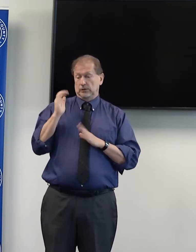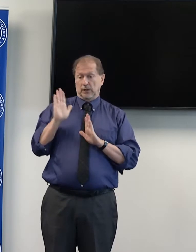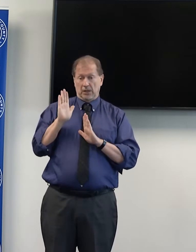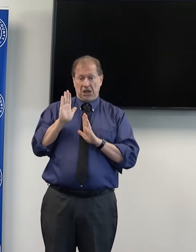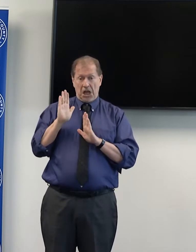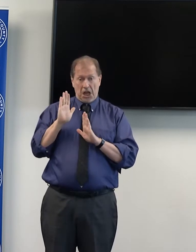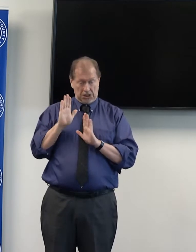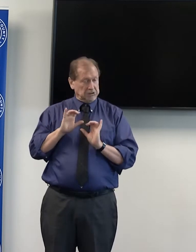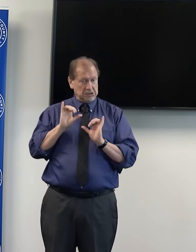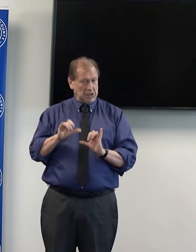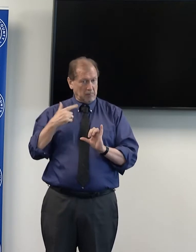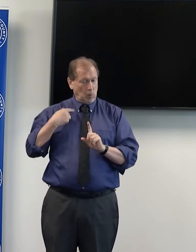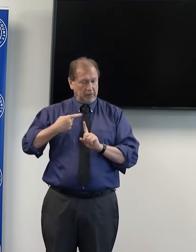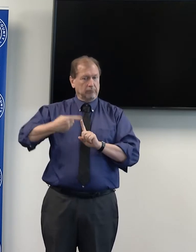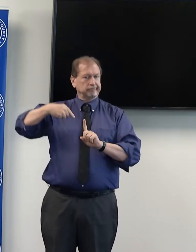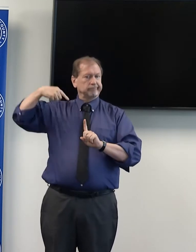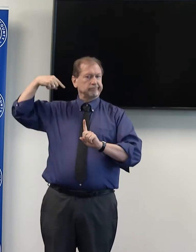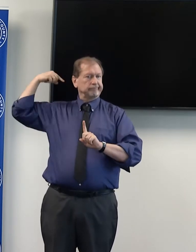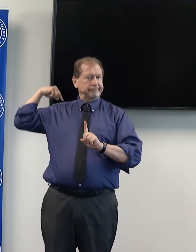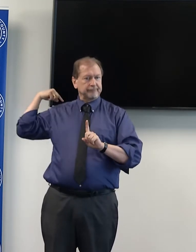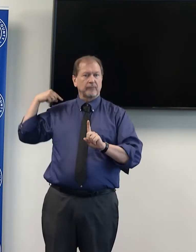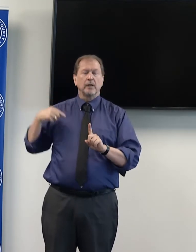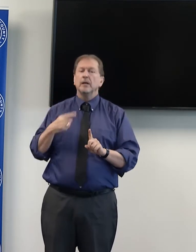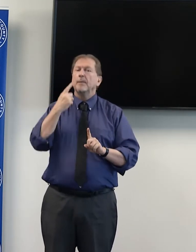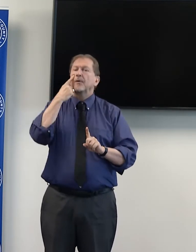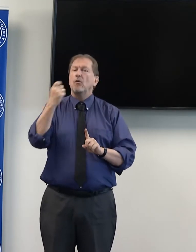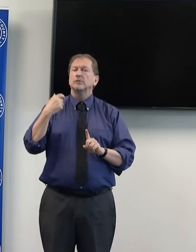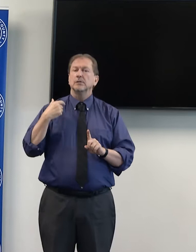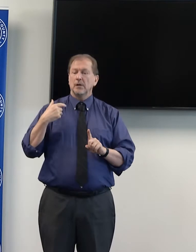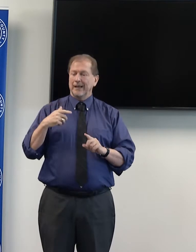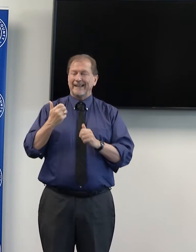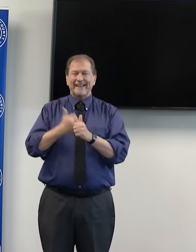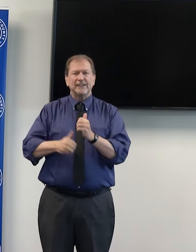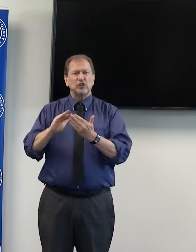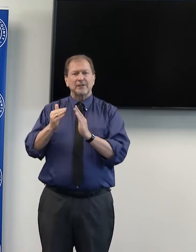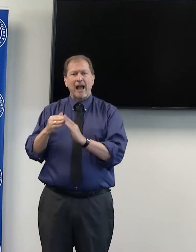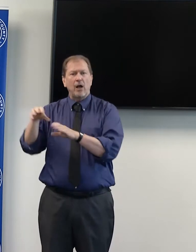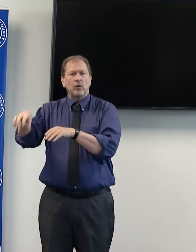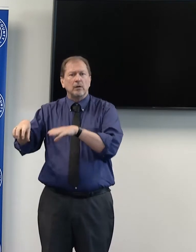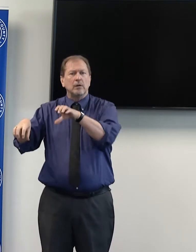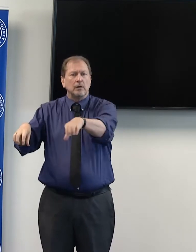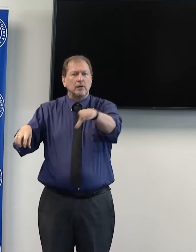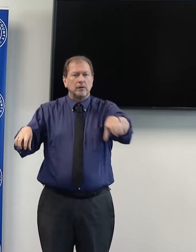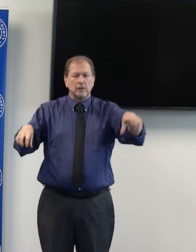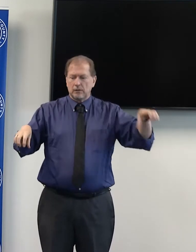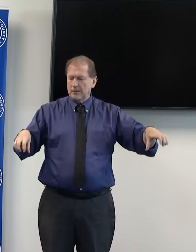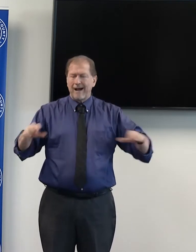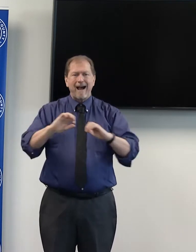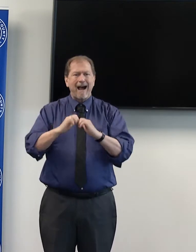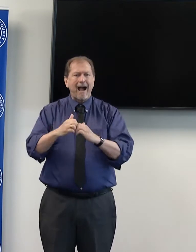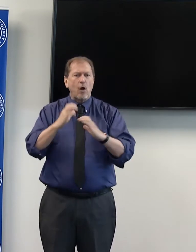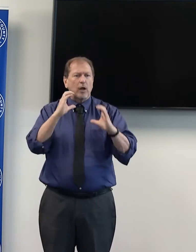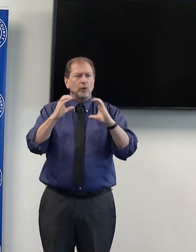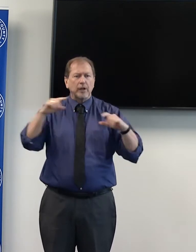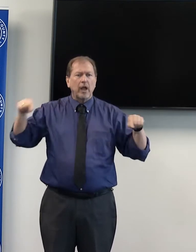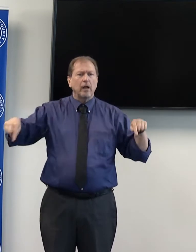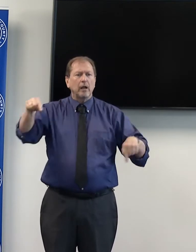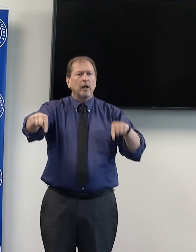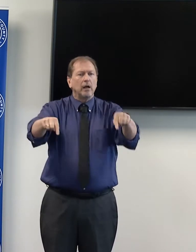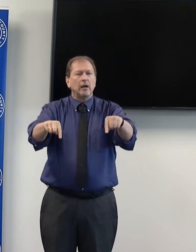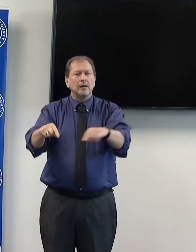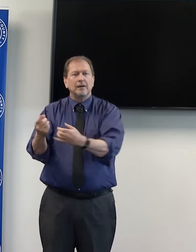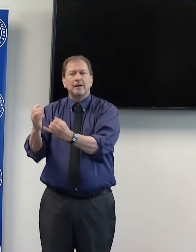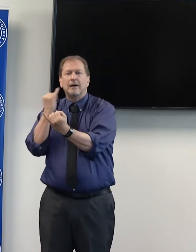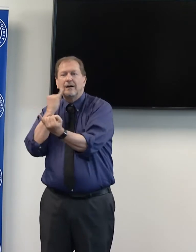ensure that all of our municipalities have as much information as possible so that they can be proactive for